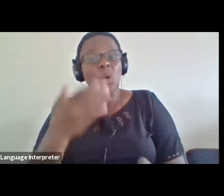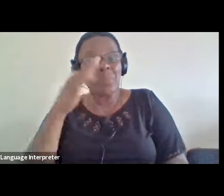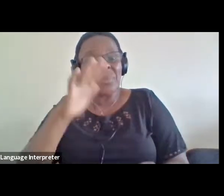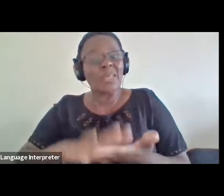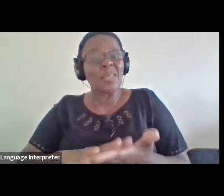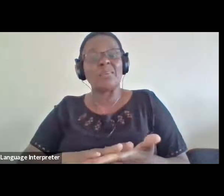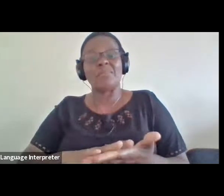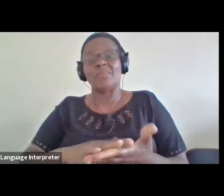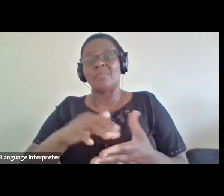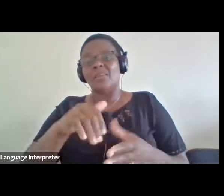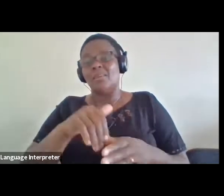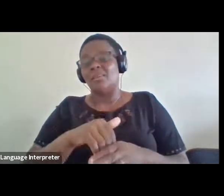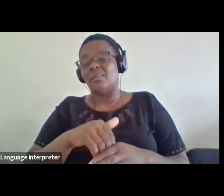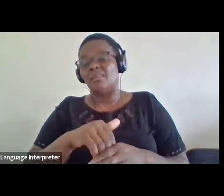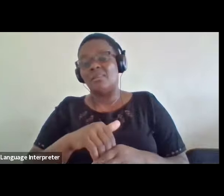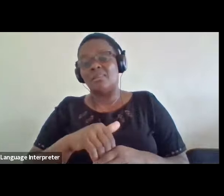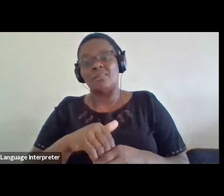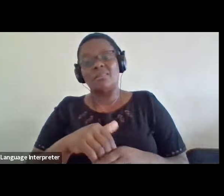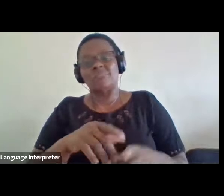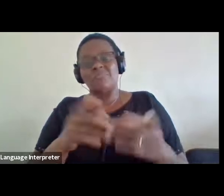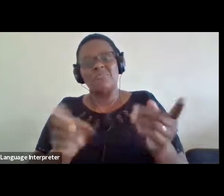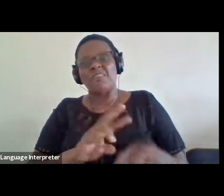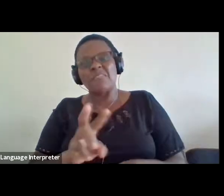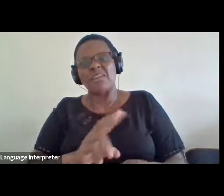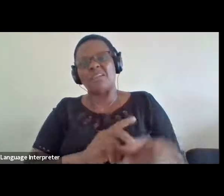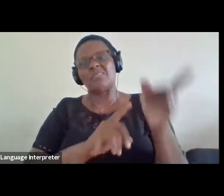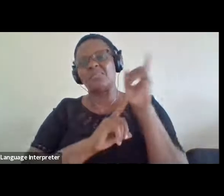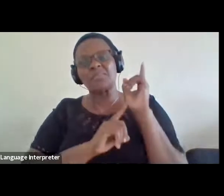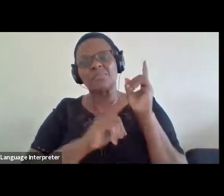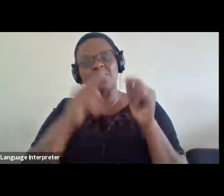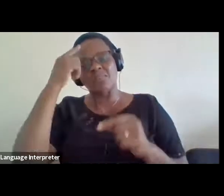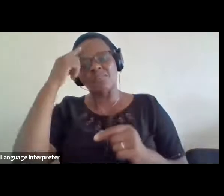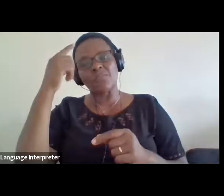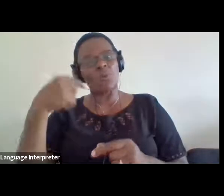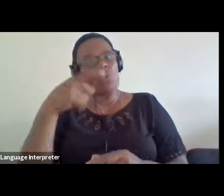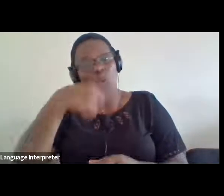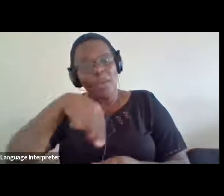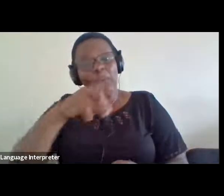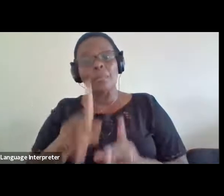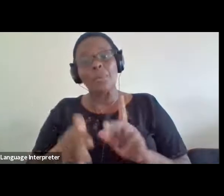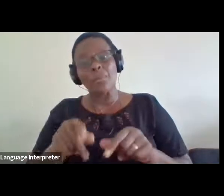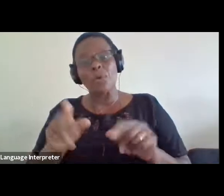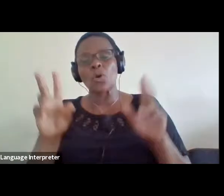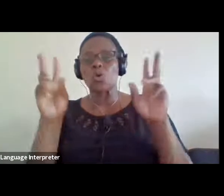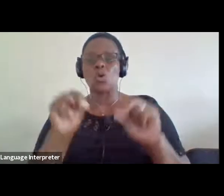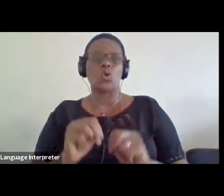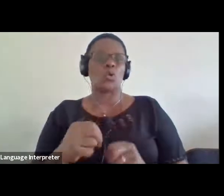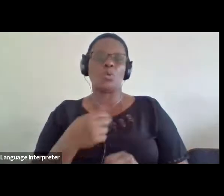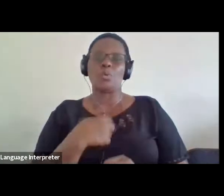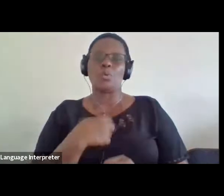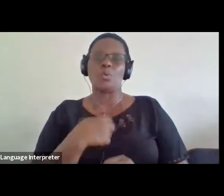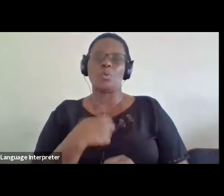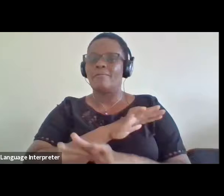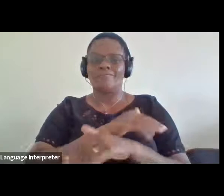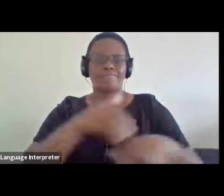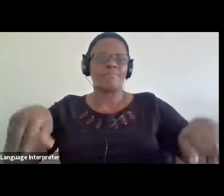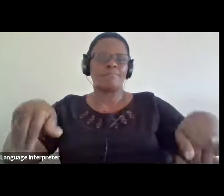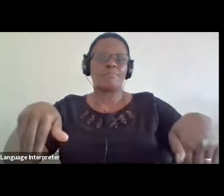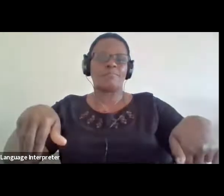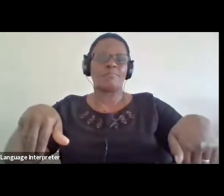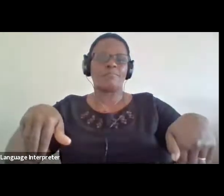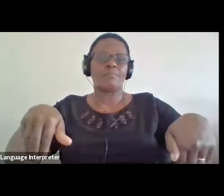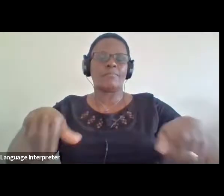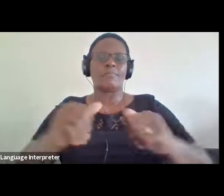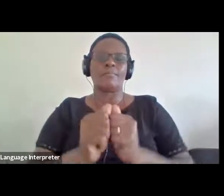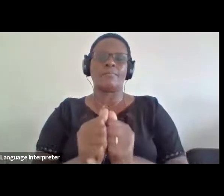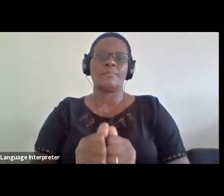name of the safety and security of citizens, I reject that. I fundamentally reject that notion.